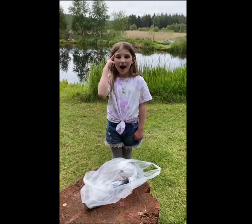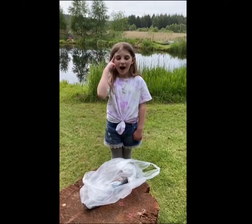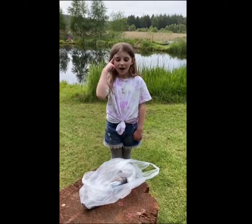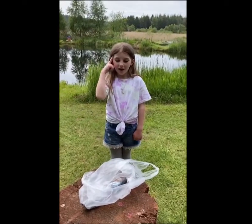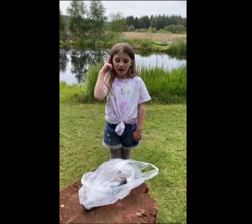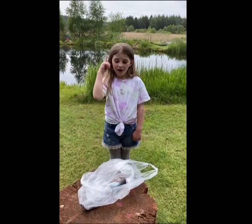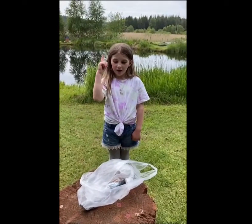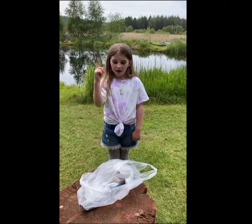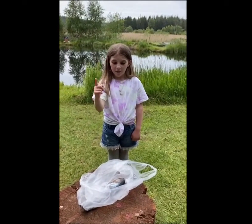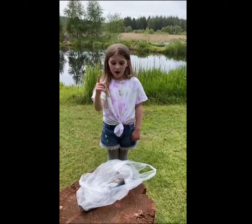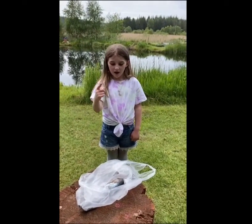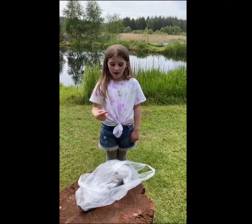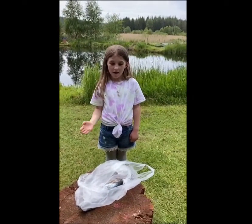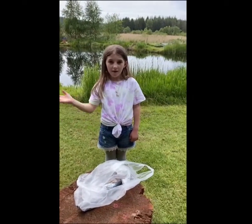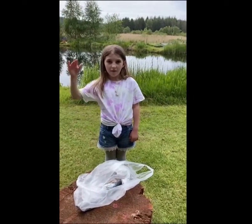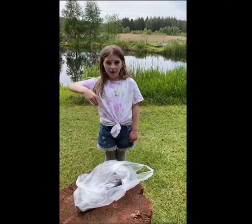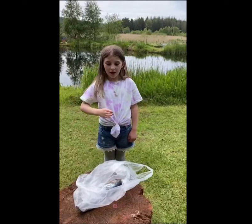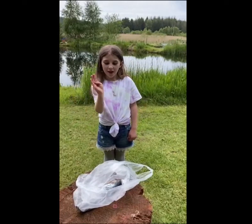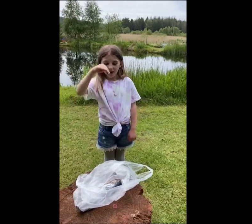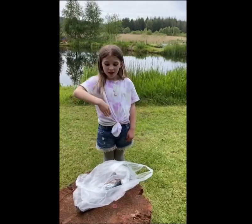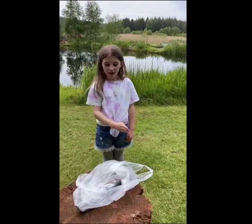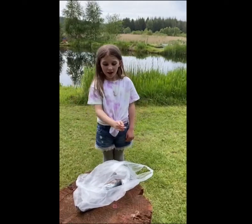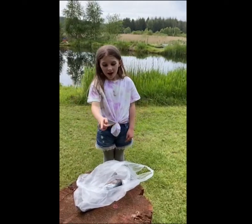I spy fish.